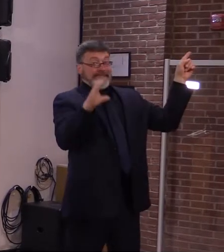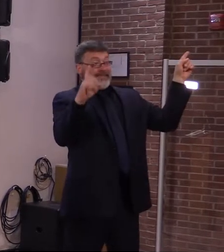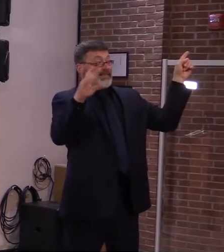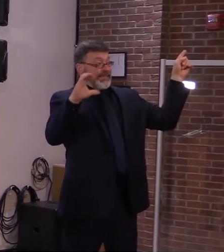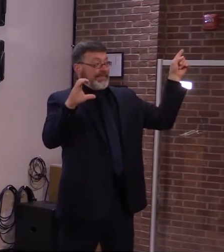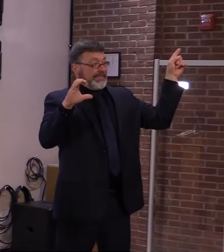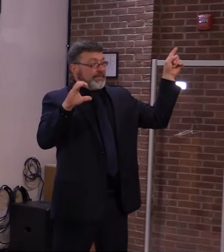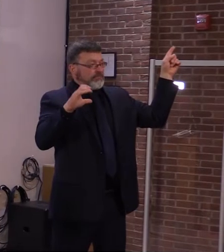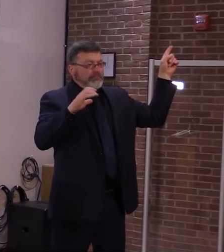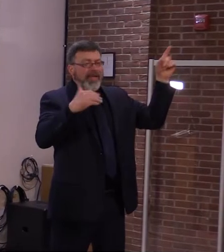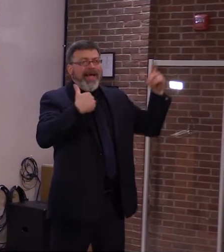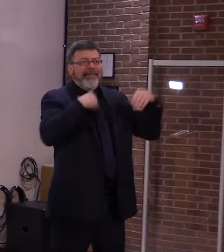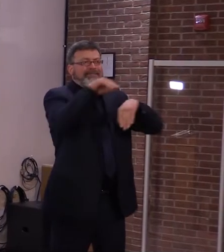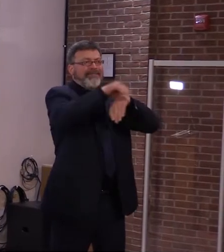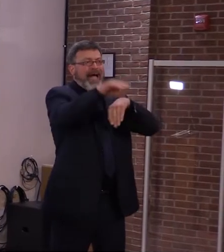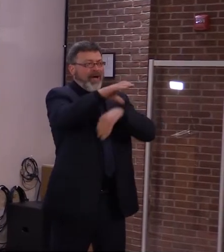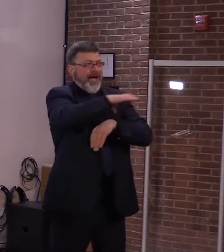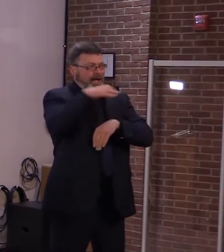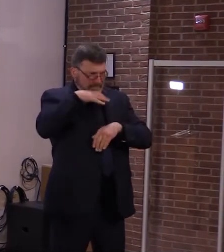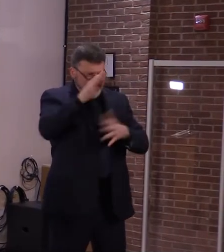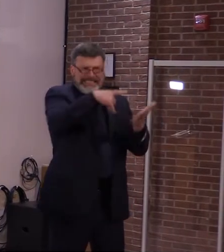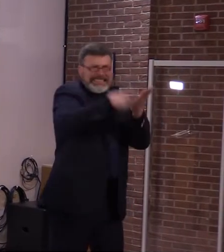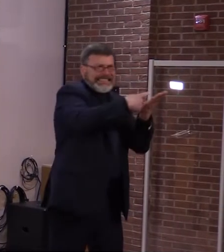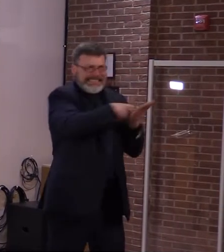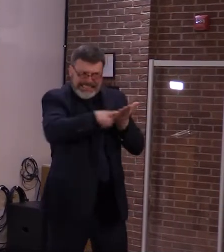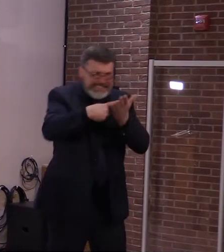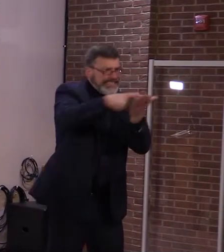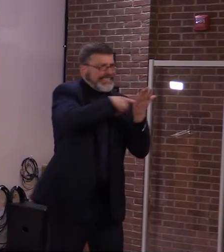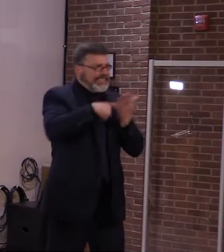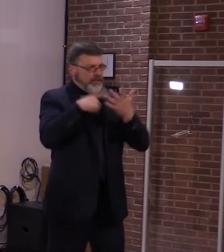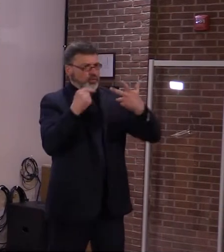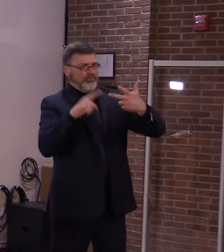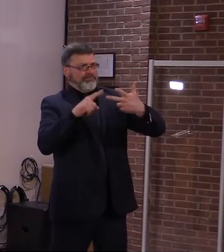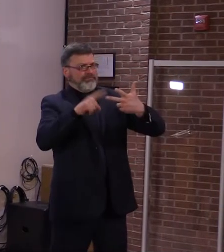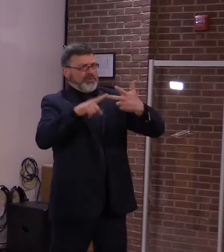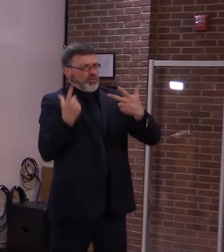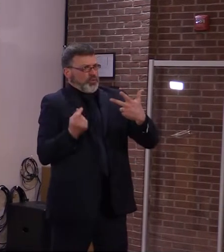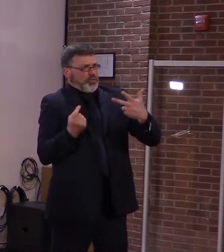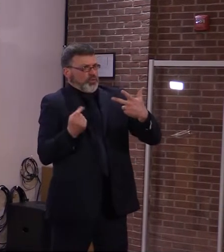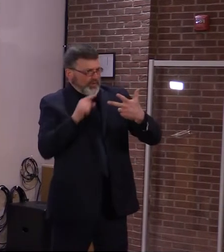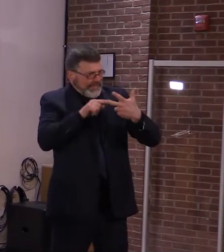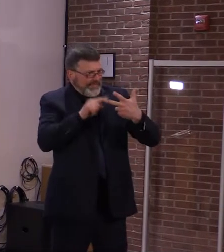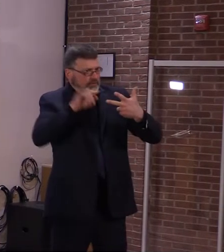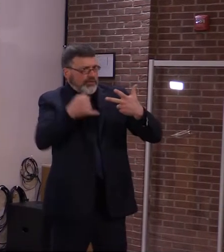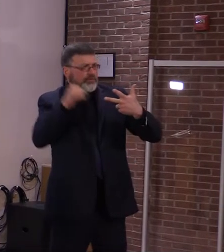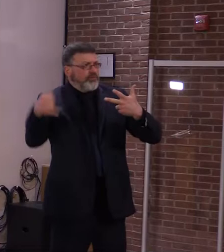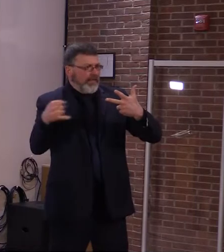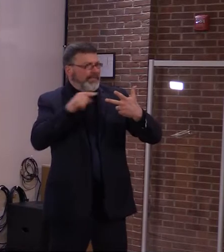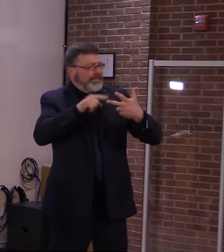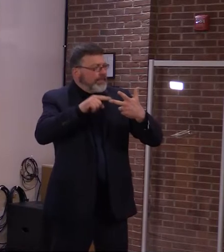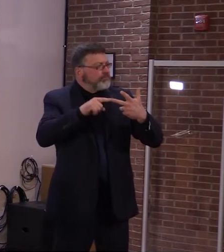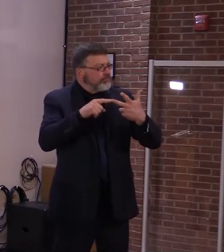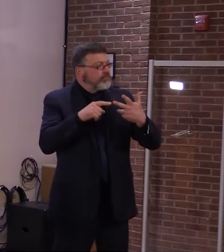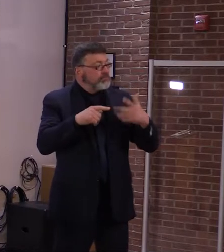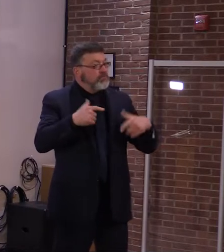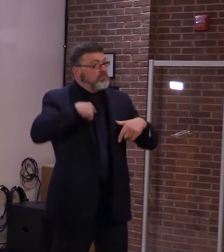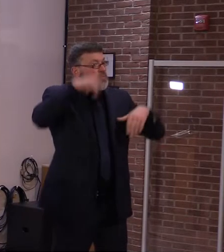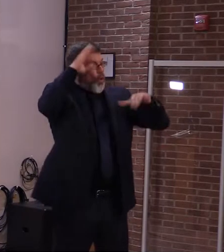meeting today to review the data on the Johnson & Johnson vaccine. We hope to have more information later this